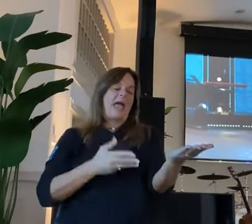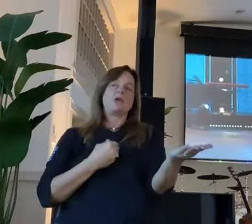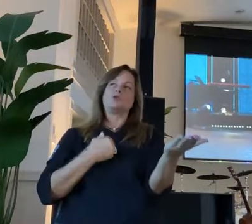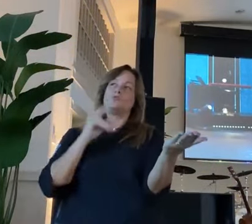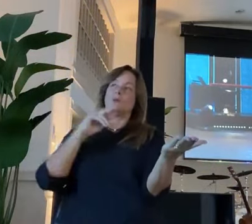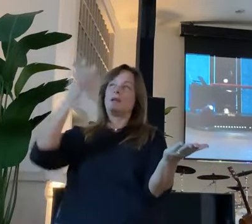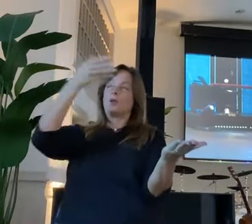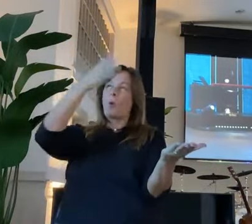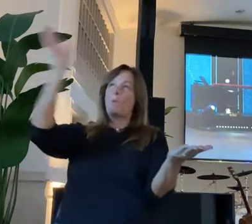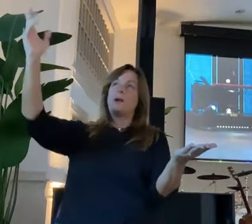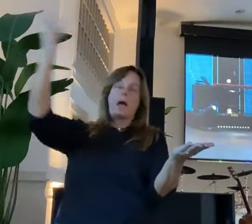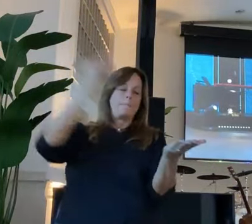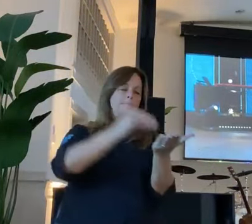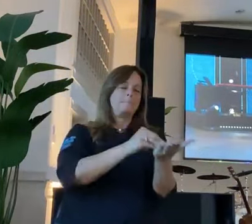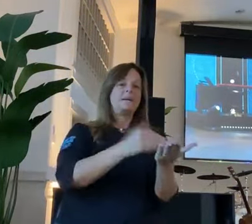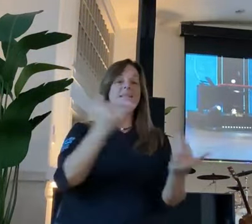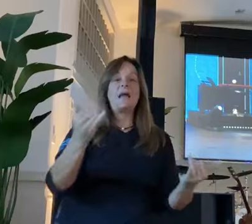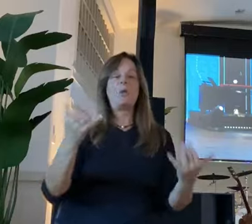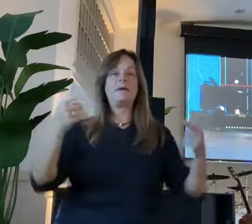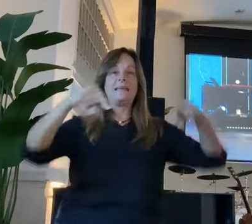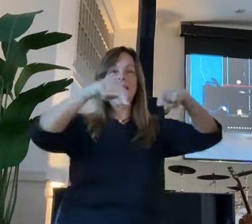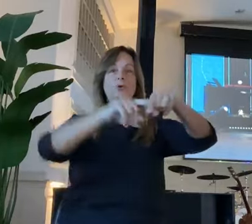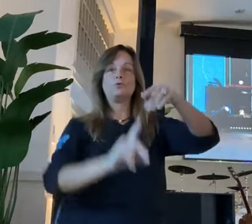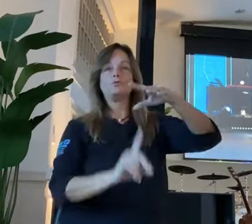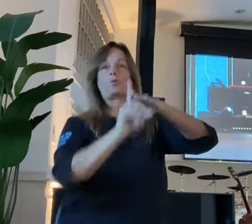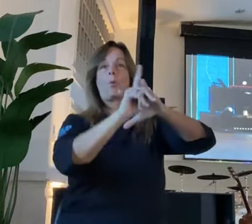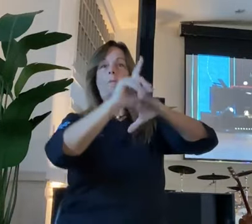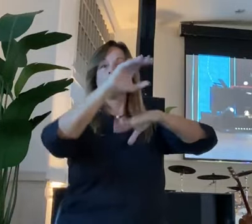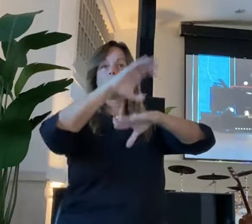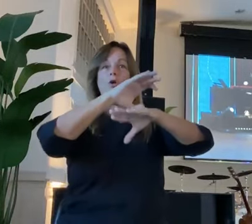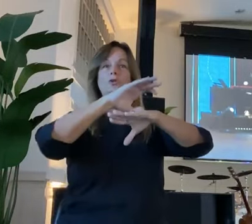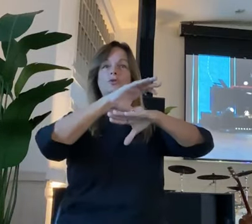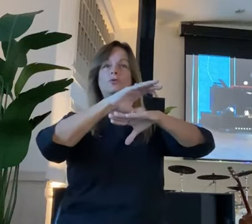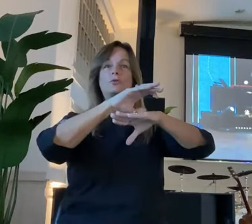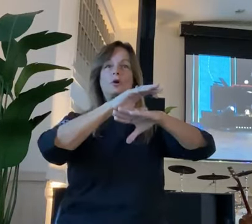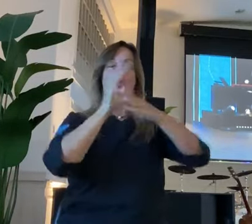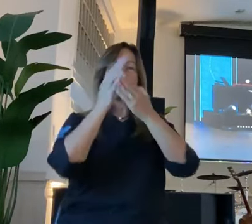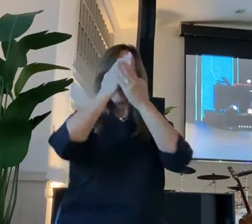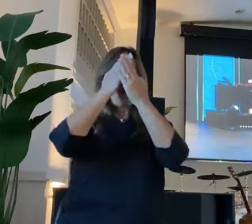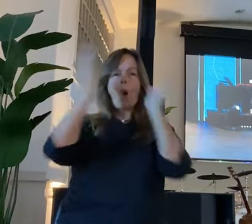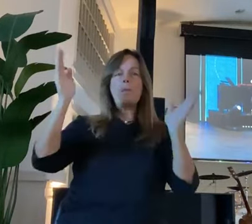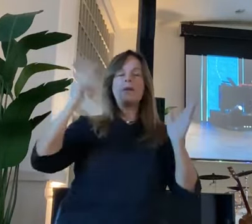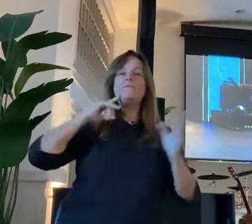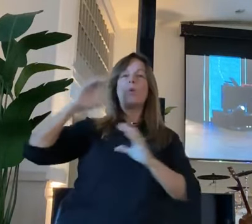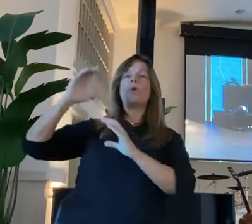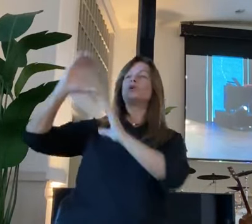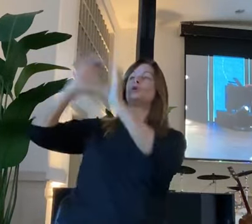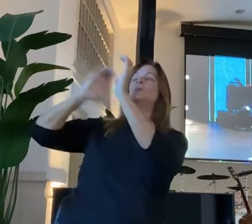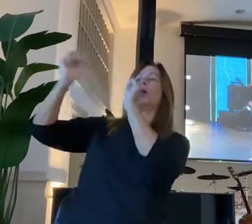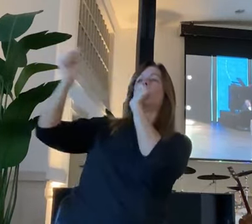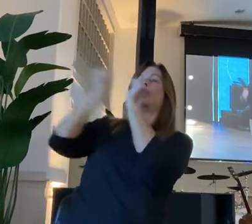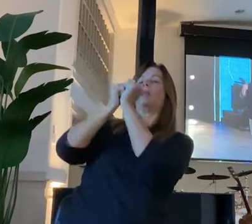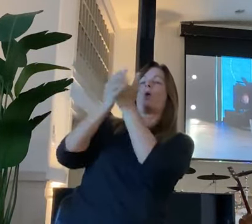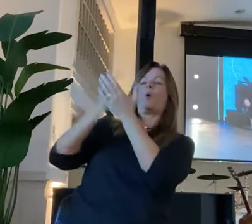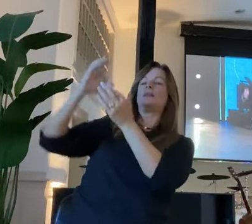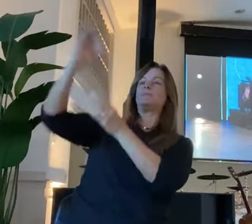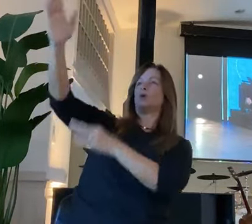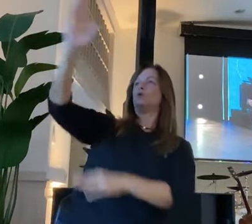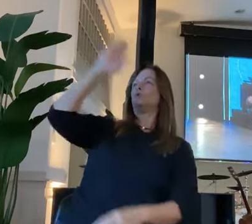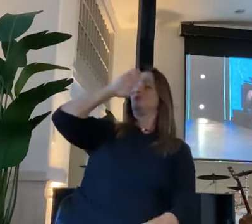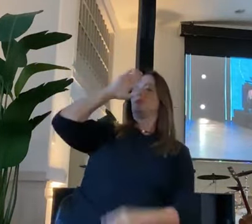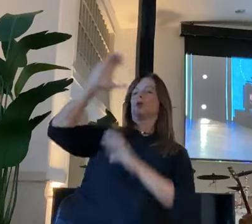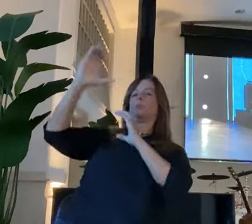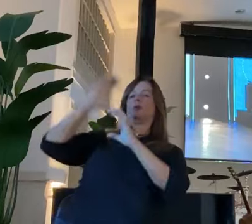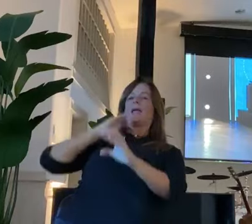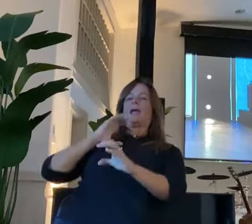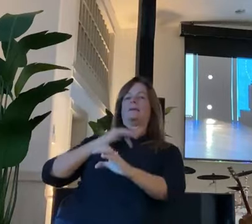with, right? You're doing it today. What you're doing today by showing up at church. Being here today, you are giving the Holy Spirit something